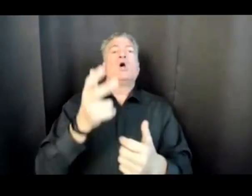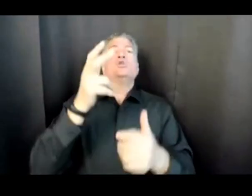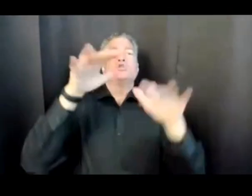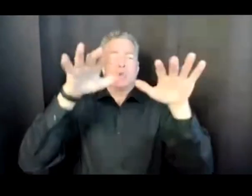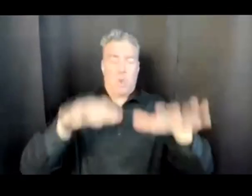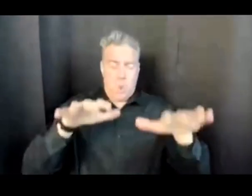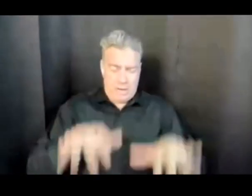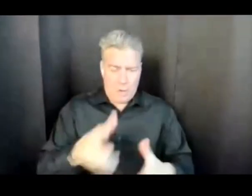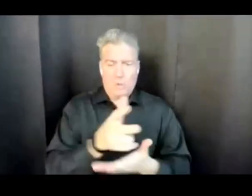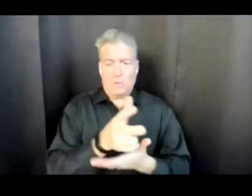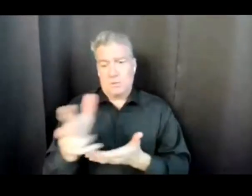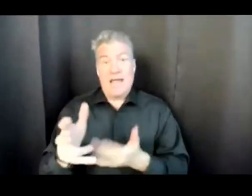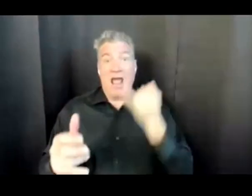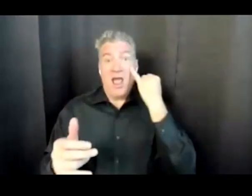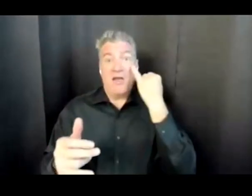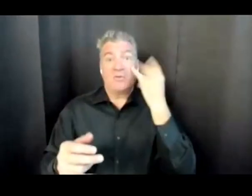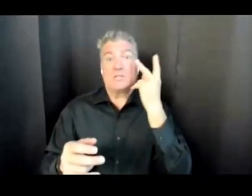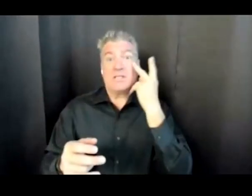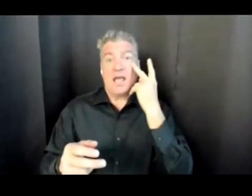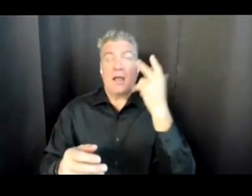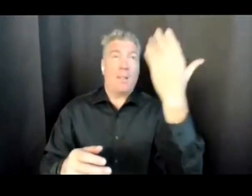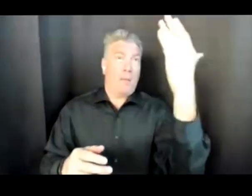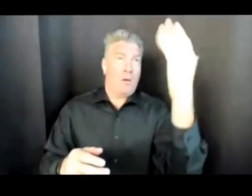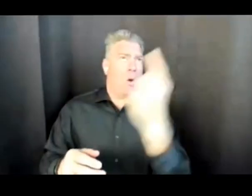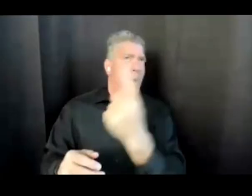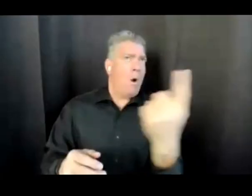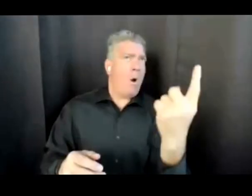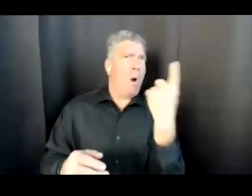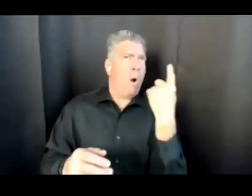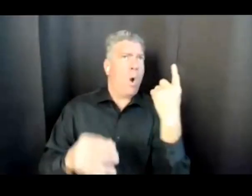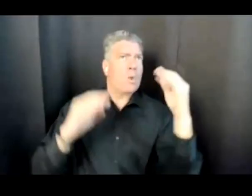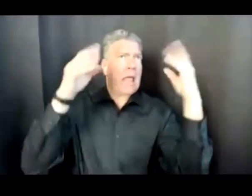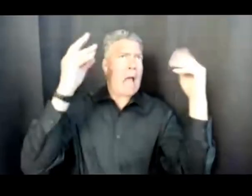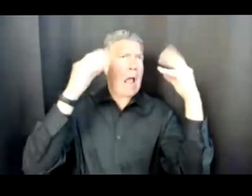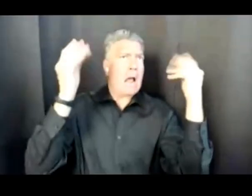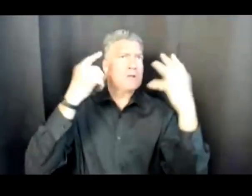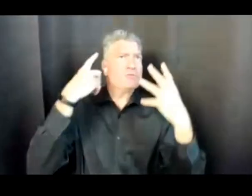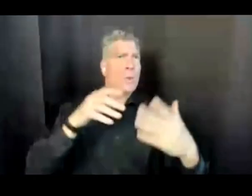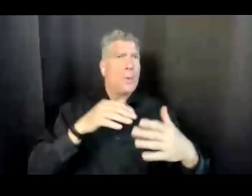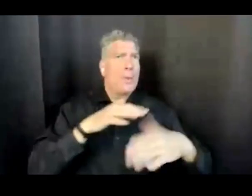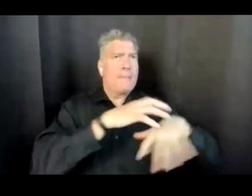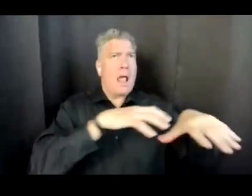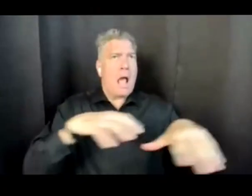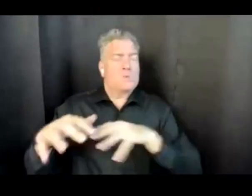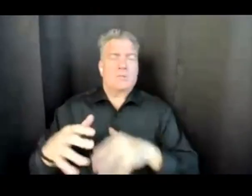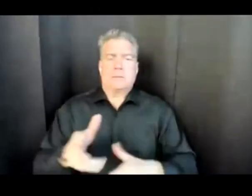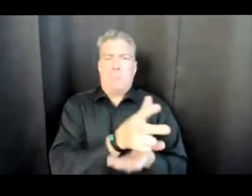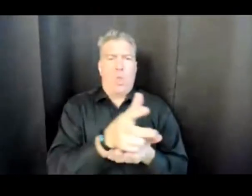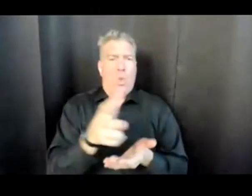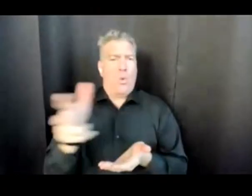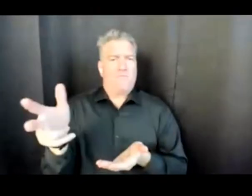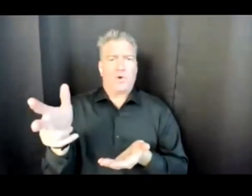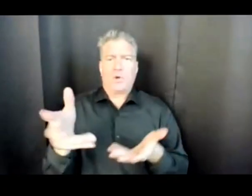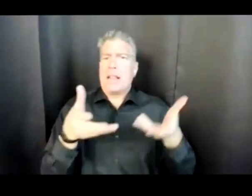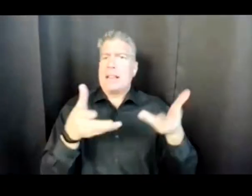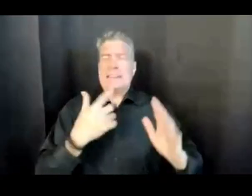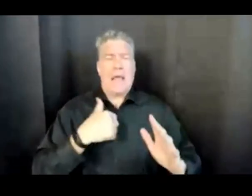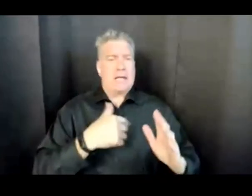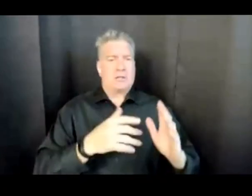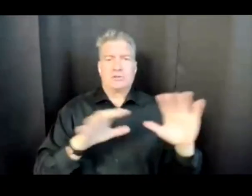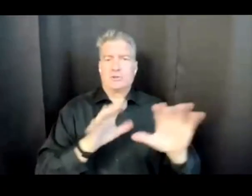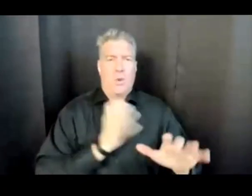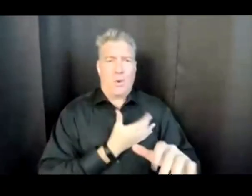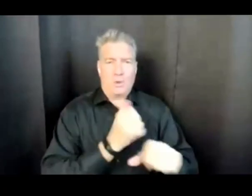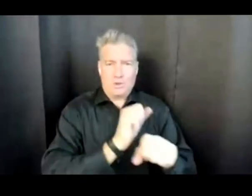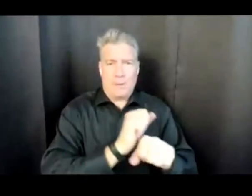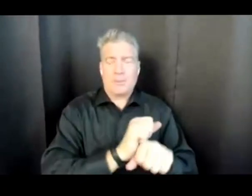lights or the blue light escorts that are provided by the Department of Public Safety. And with that, I'll turn it over to Colonel Hitchens from the Department